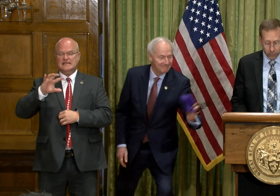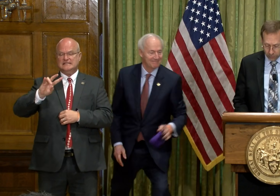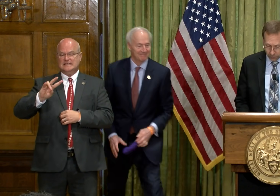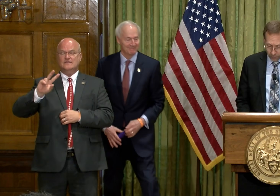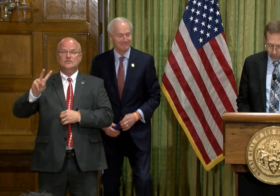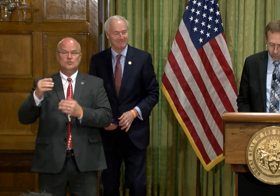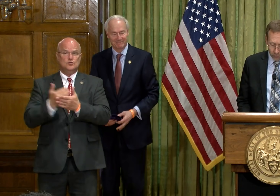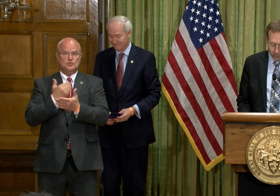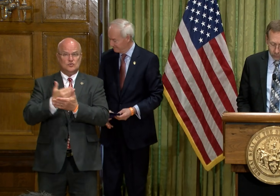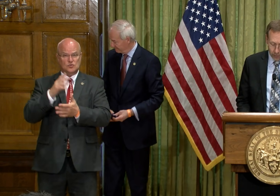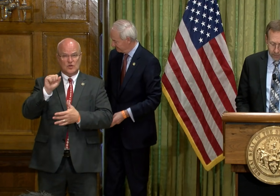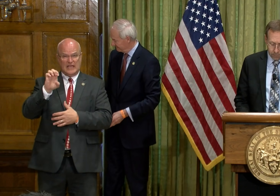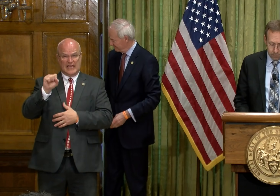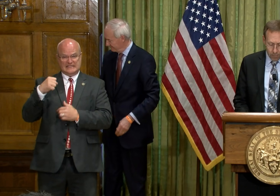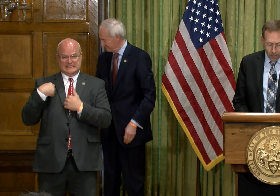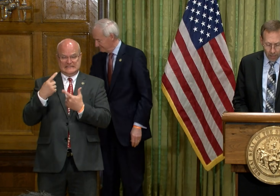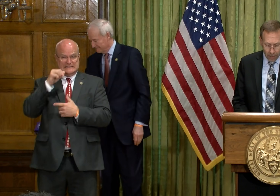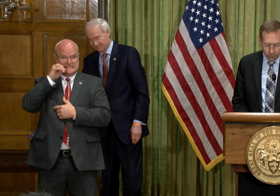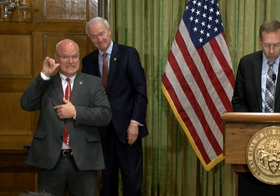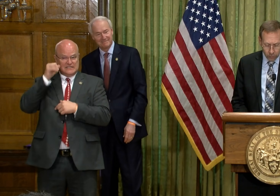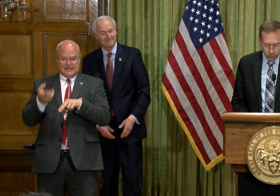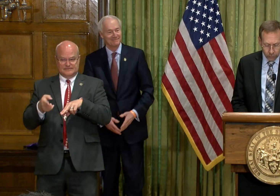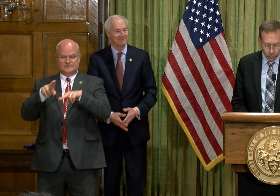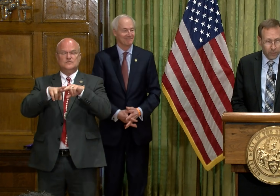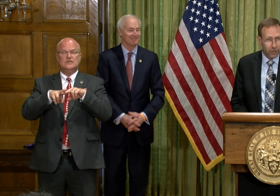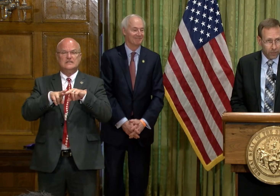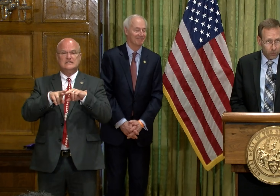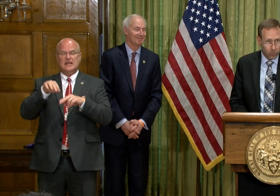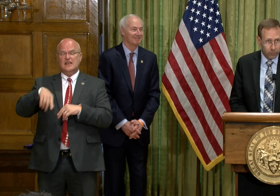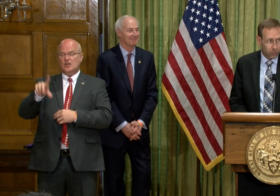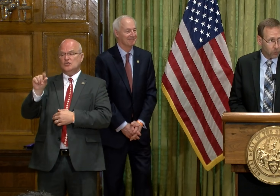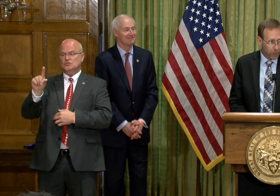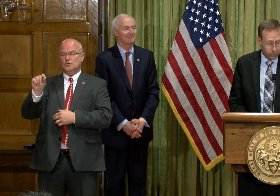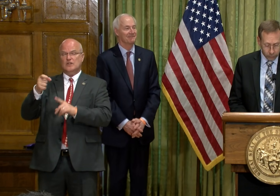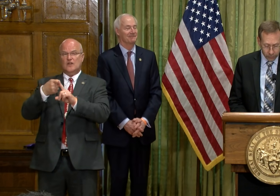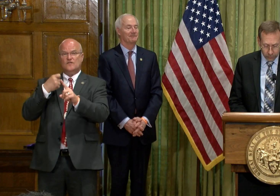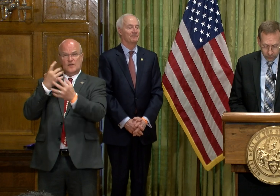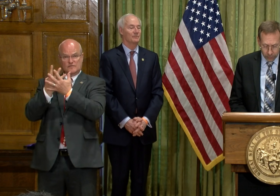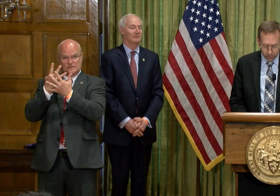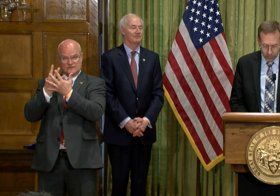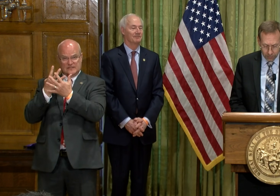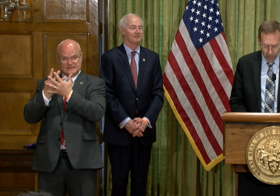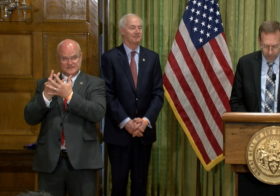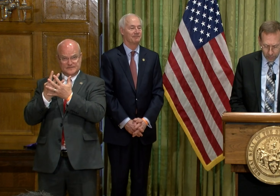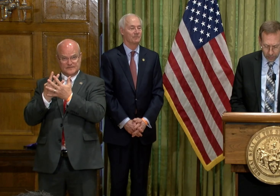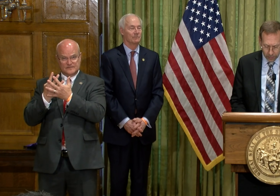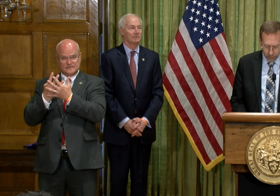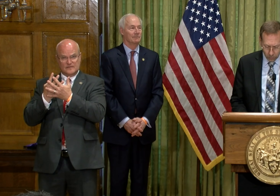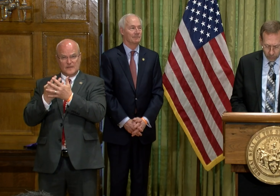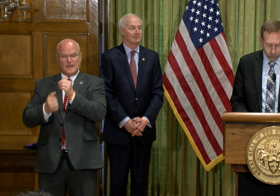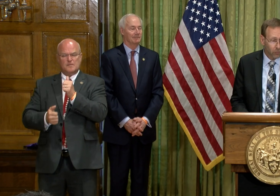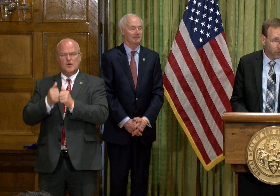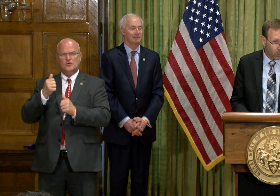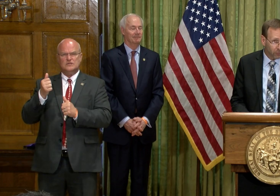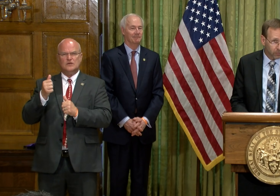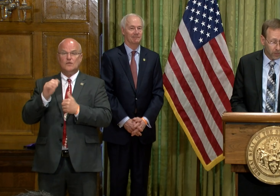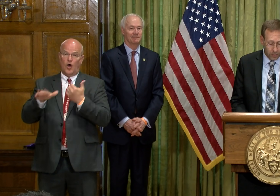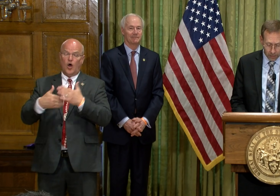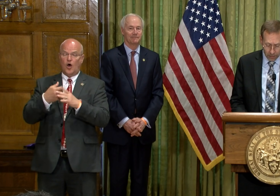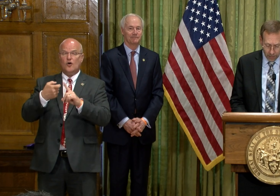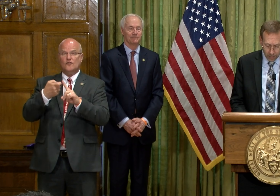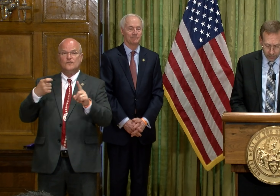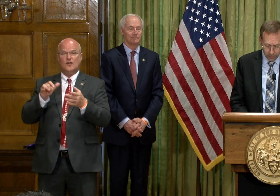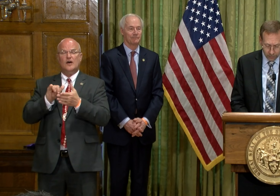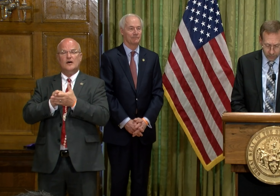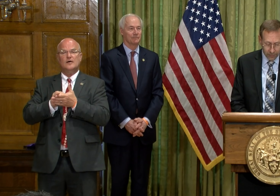new cases since yesterday. Of those, 20 of them were from correctional facilities, primarily they were all from